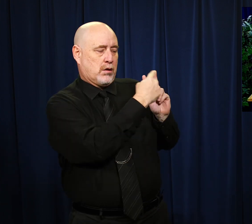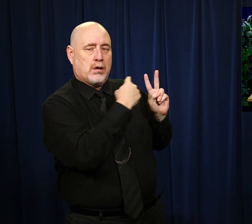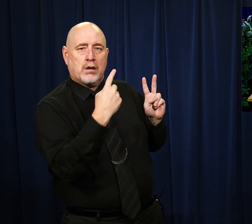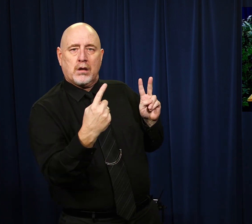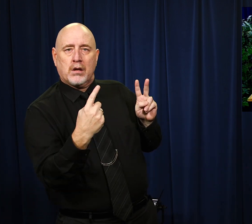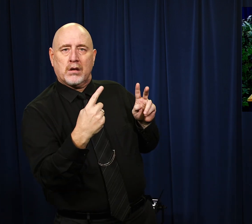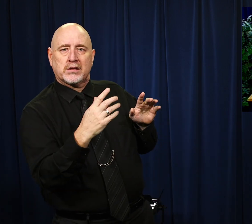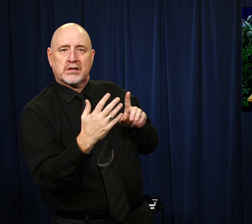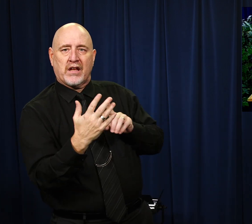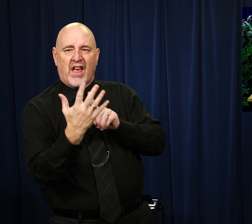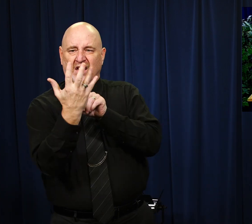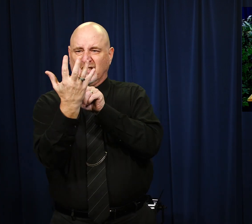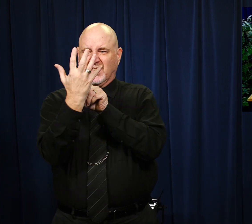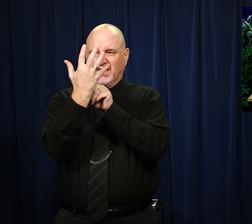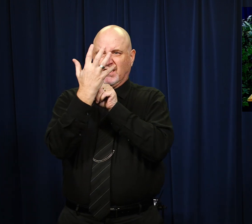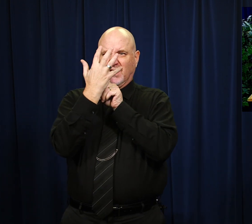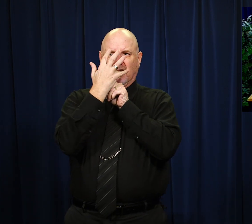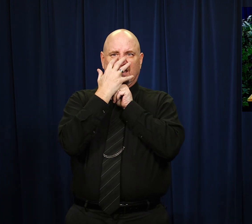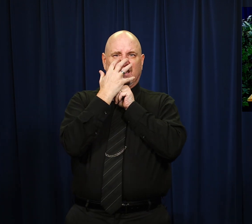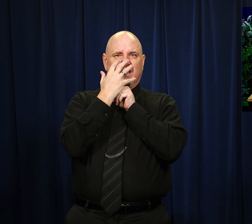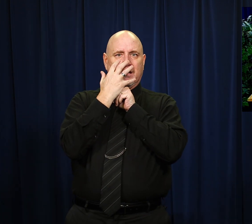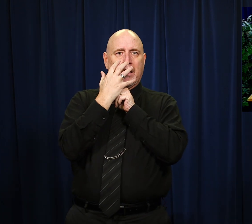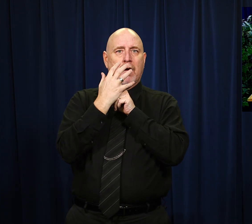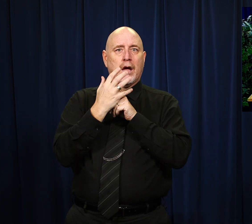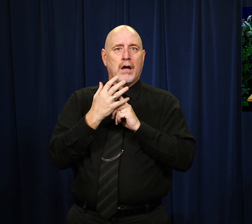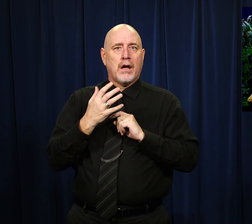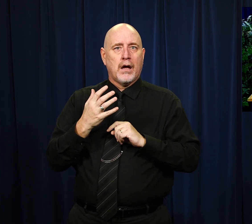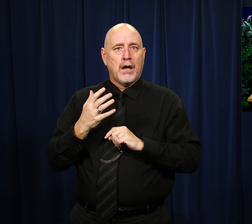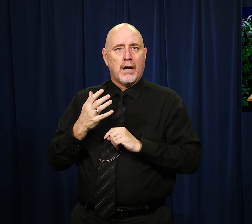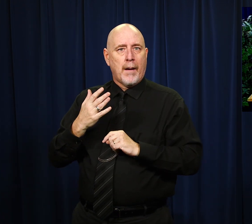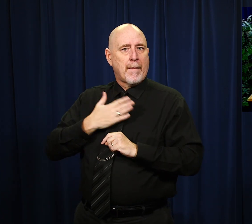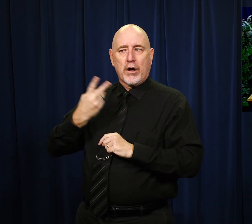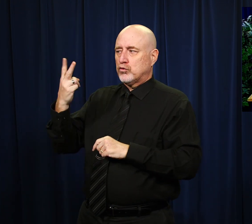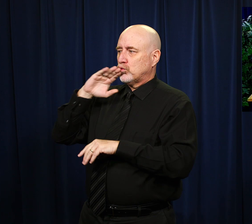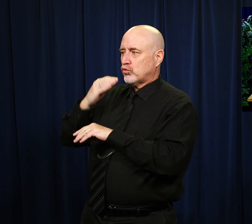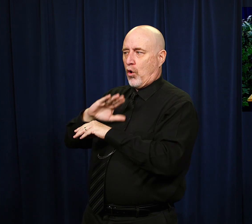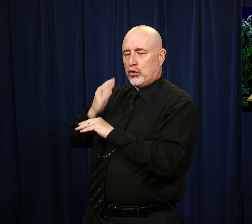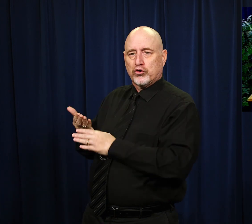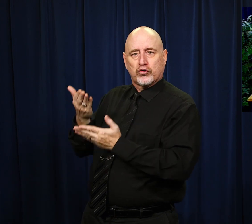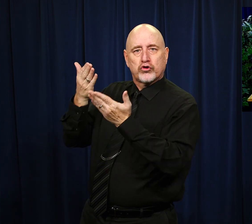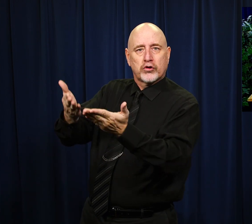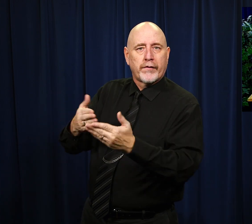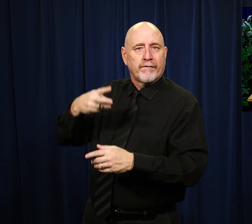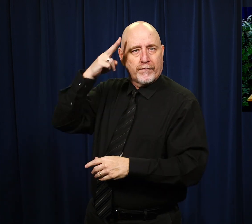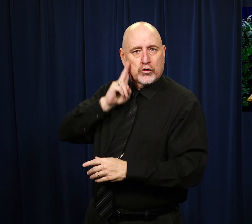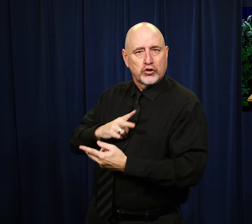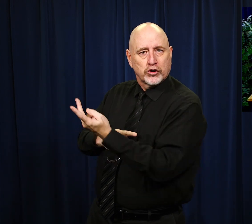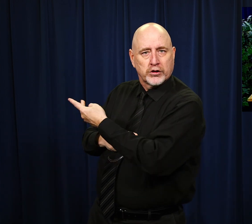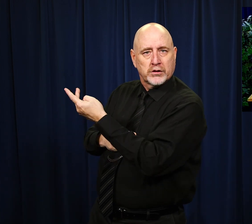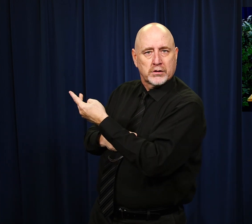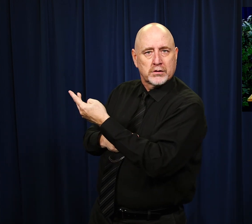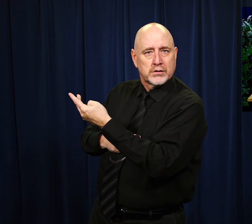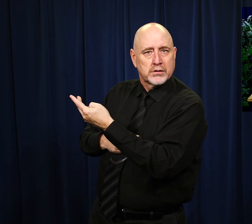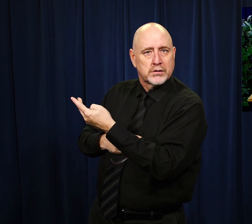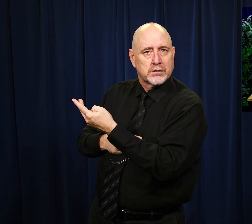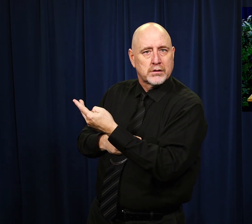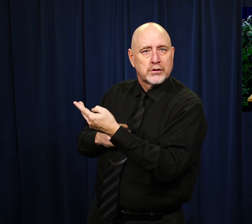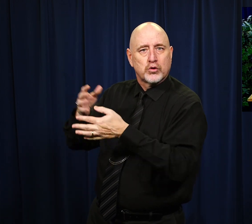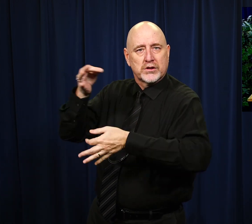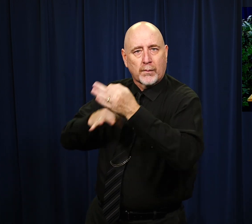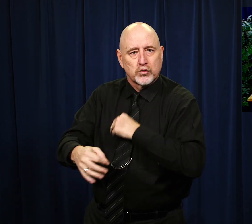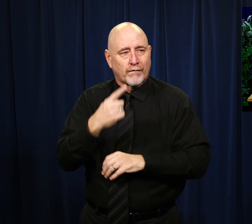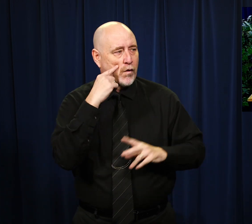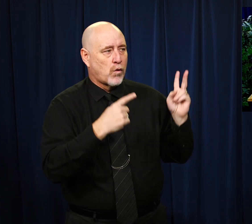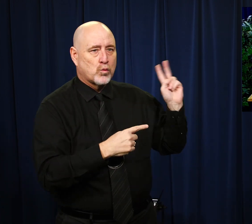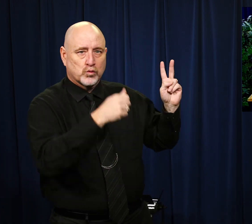they begin to press on him. And he then offers his 2 daughters who have never known a man as